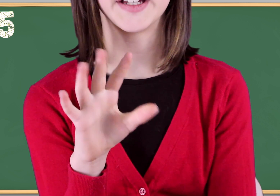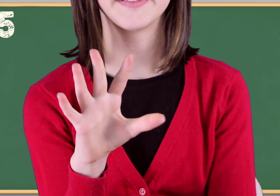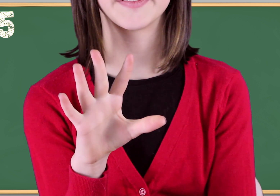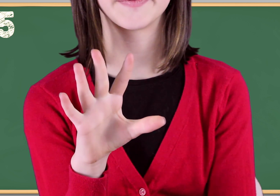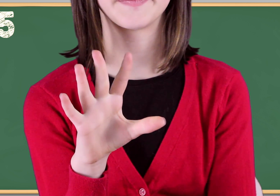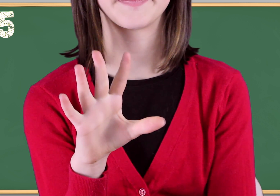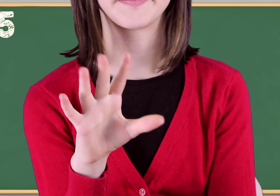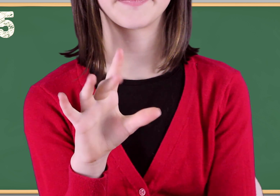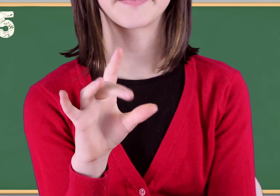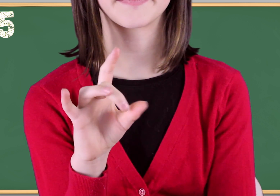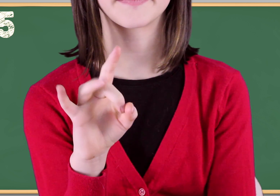85,